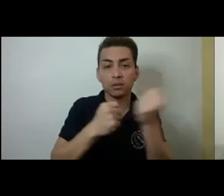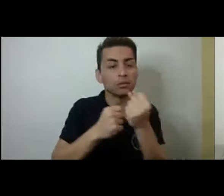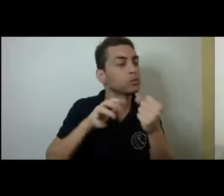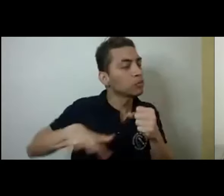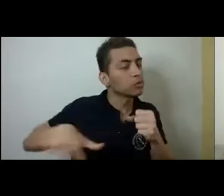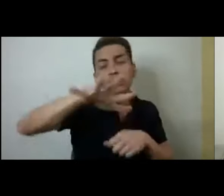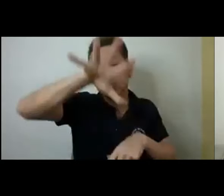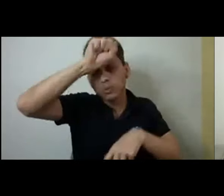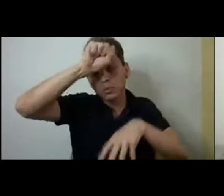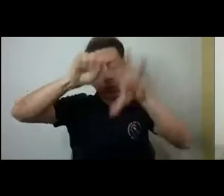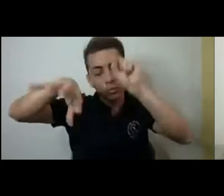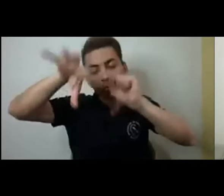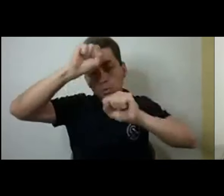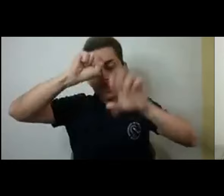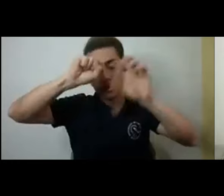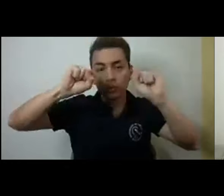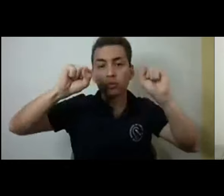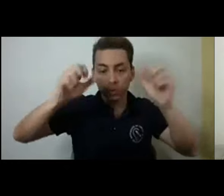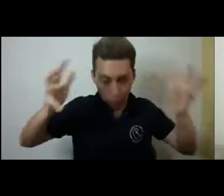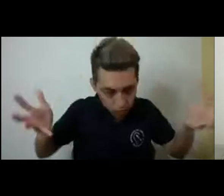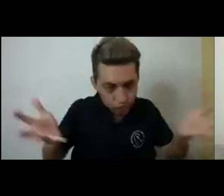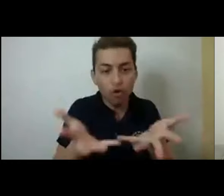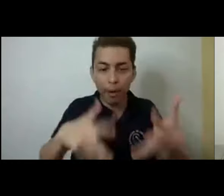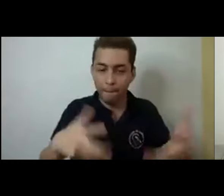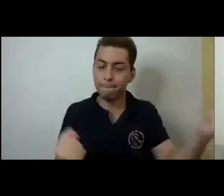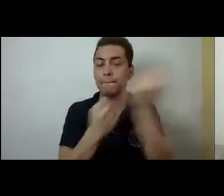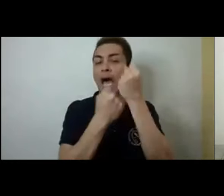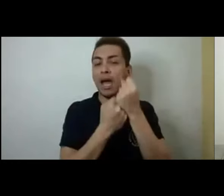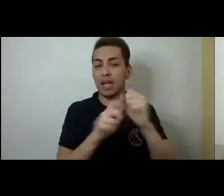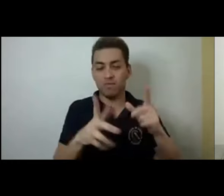learner is given access to this powerful weapon,